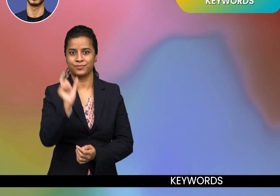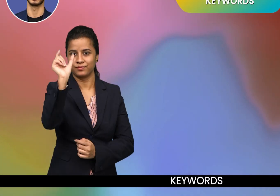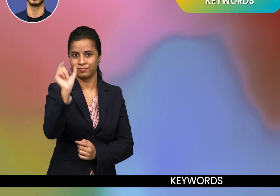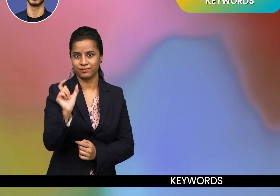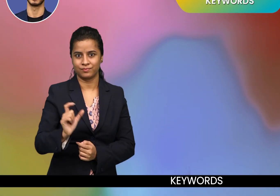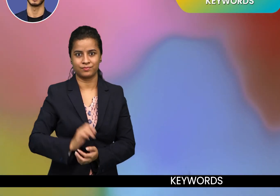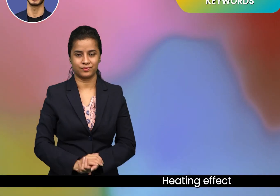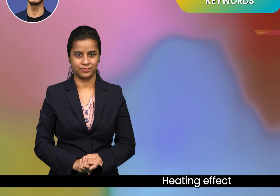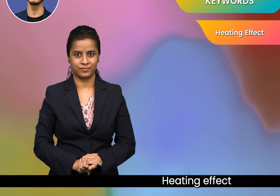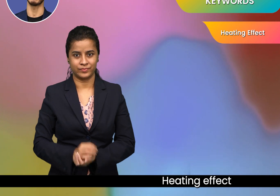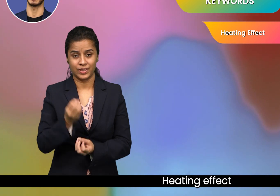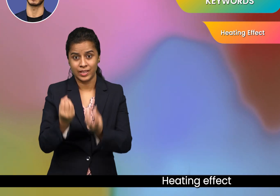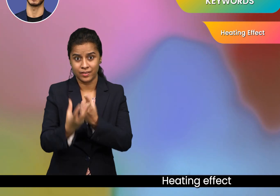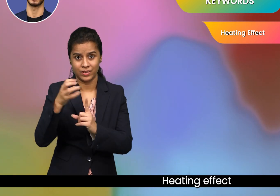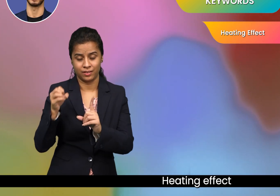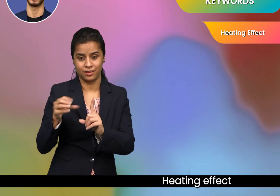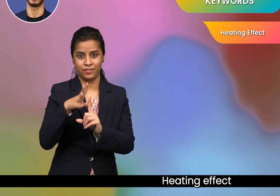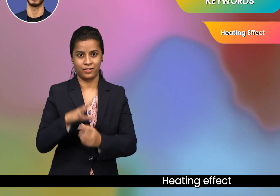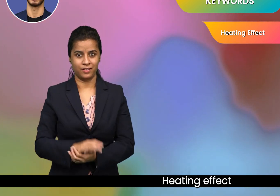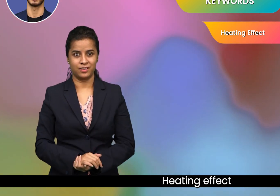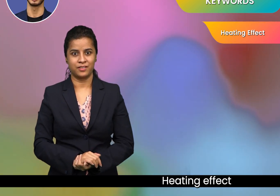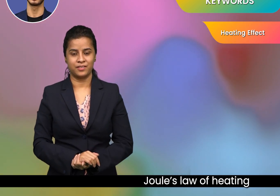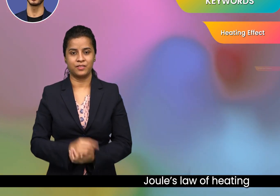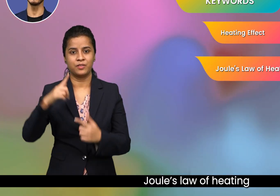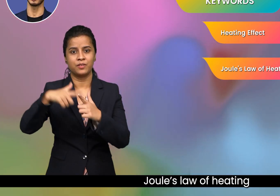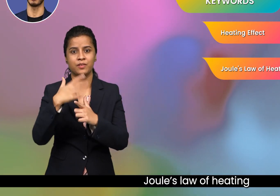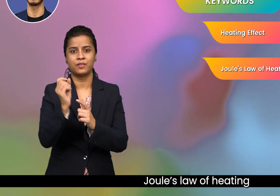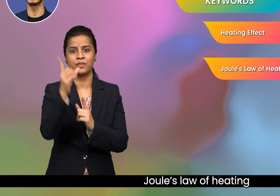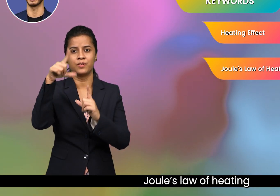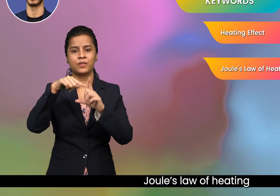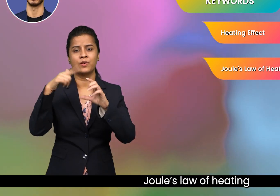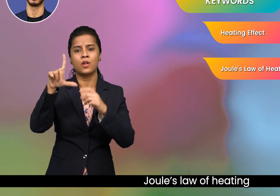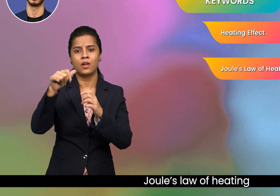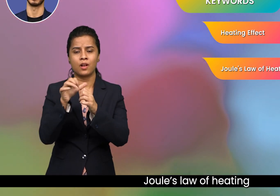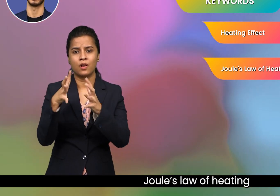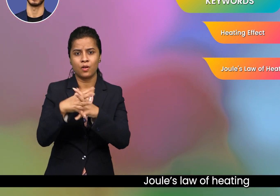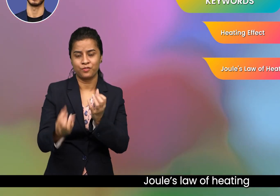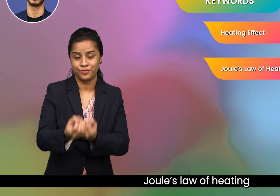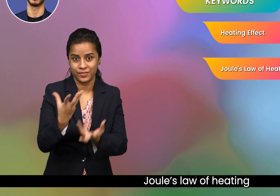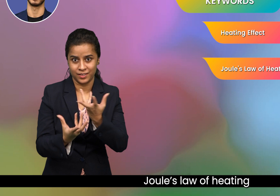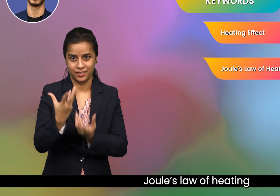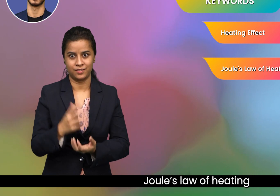Keywords: heating effect, Joule's law of heating,